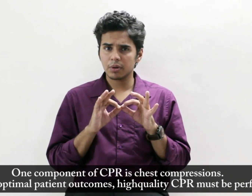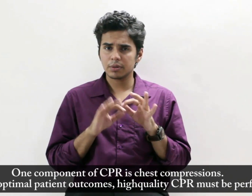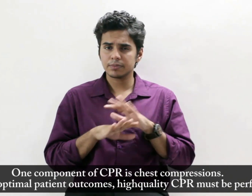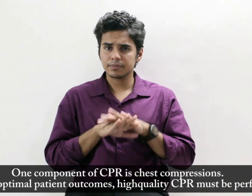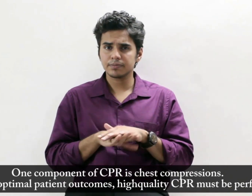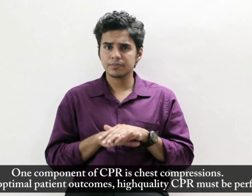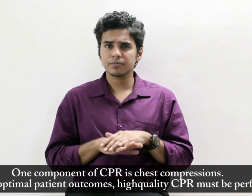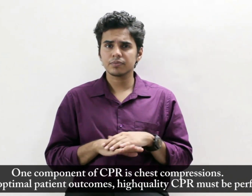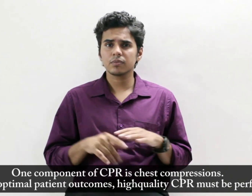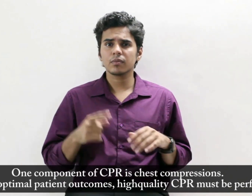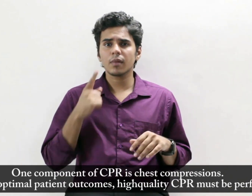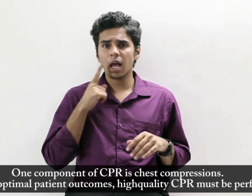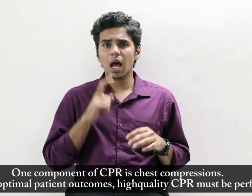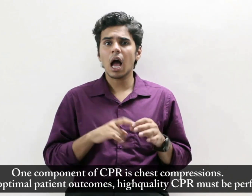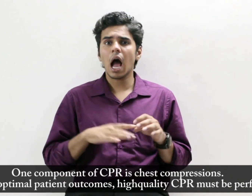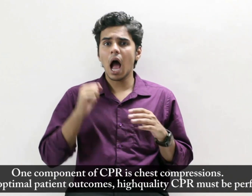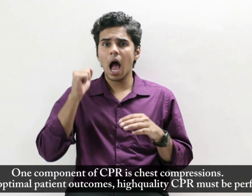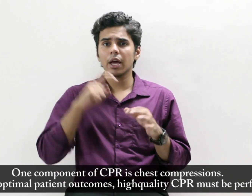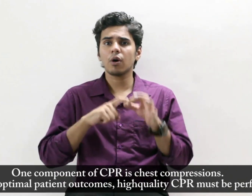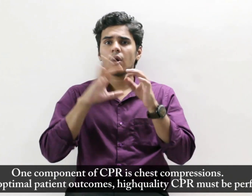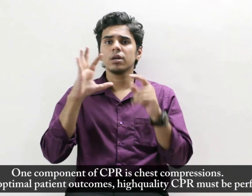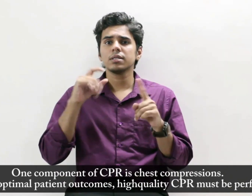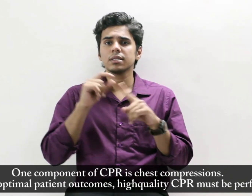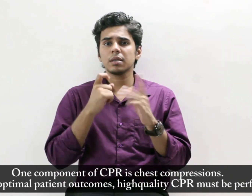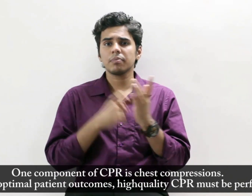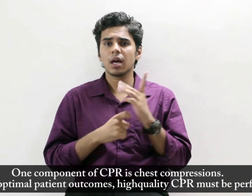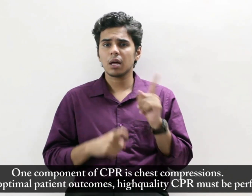quality CPR must be performed.